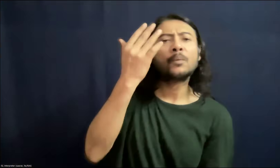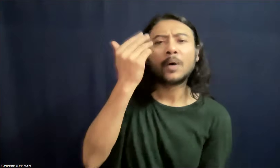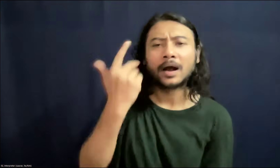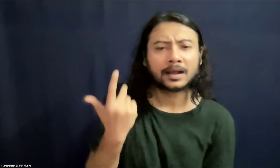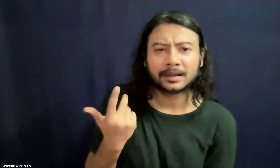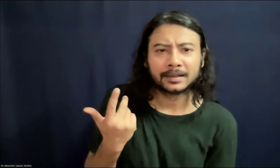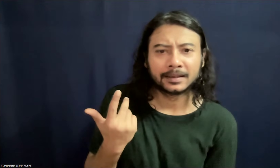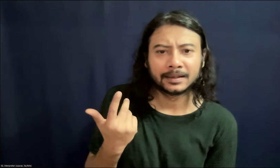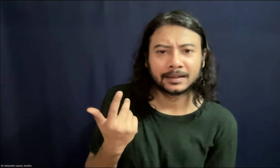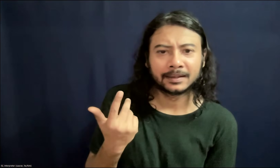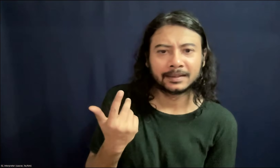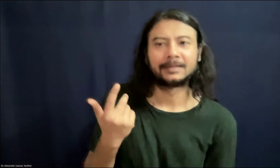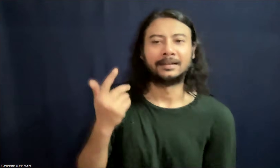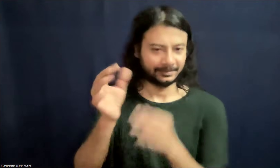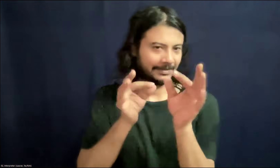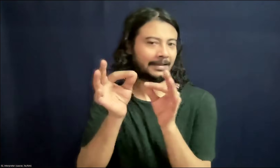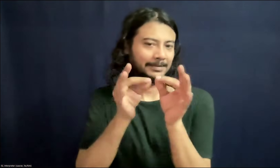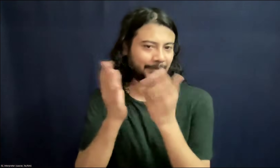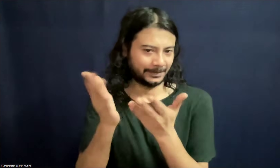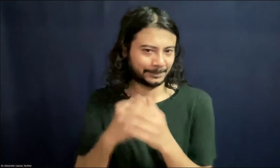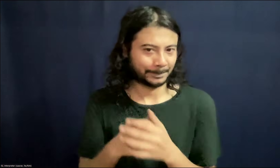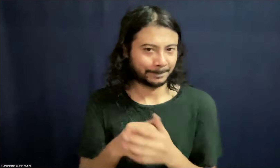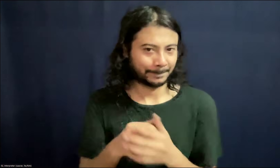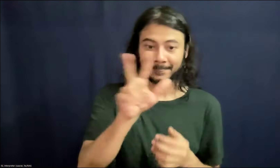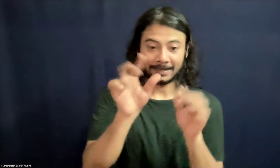So that was our 18th verse. Now moving on to 19th.